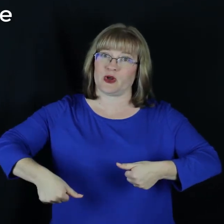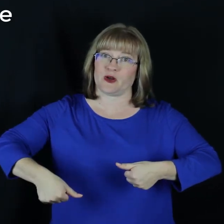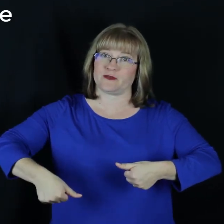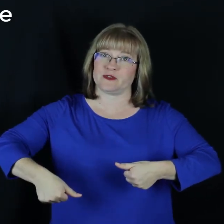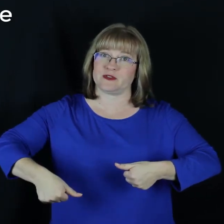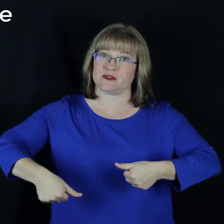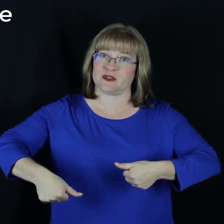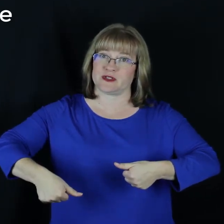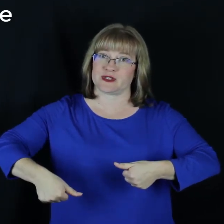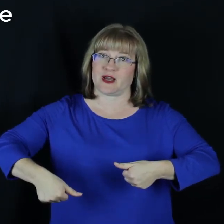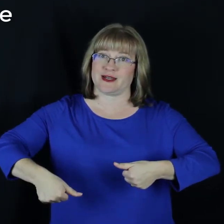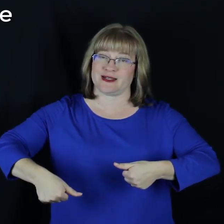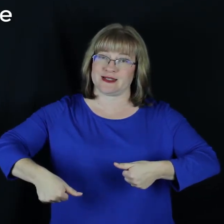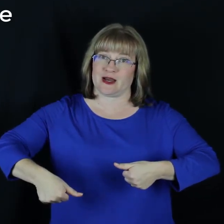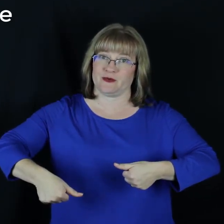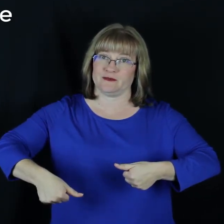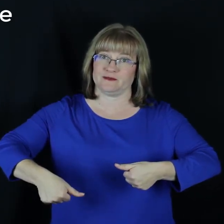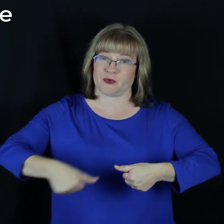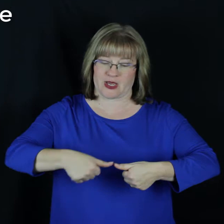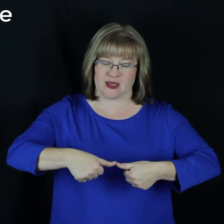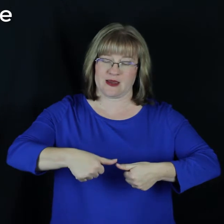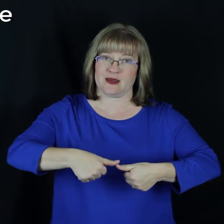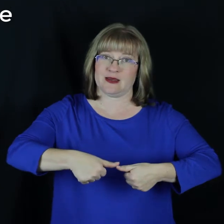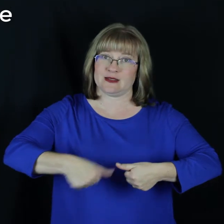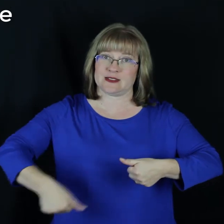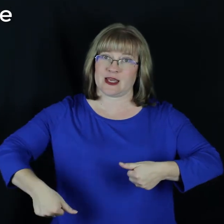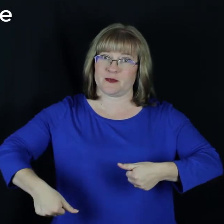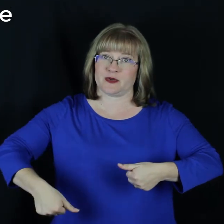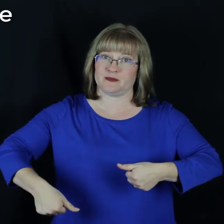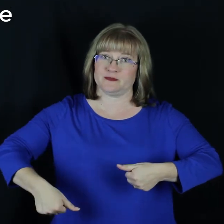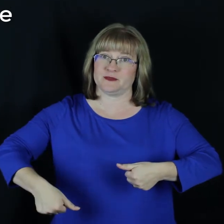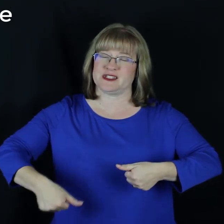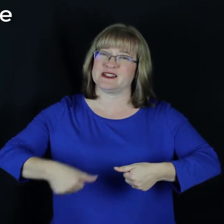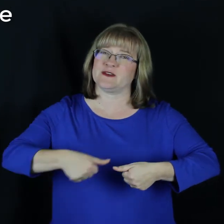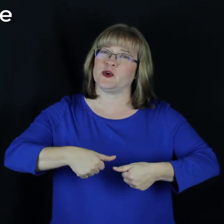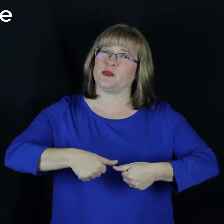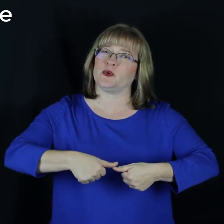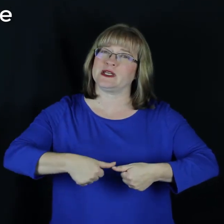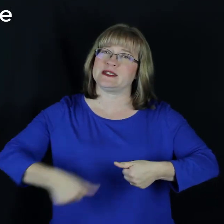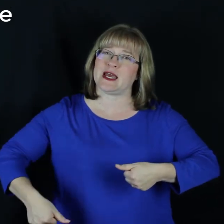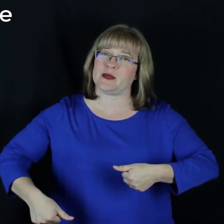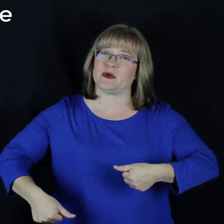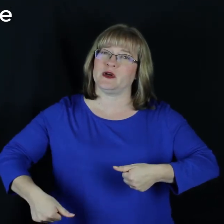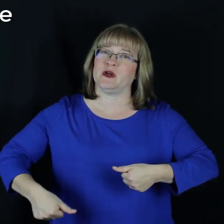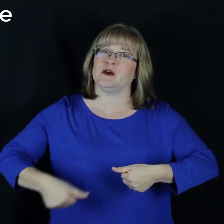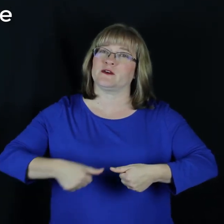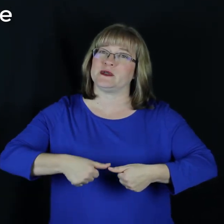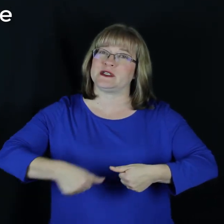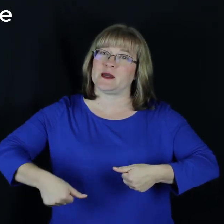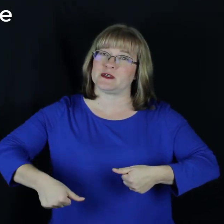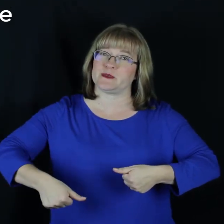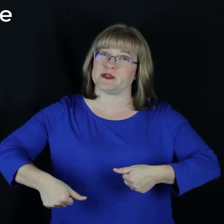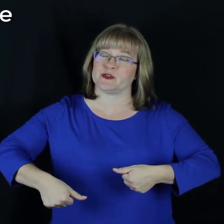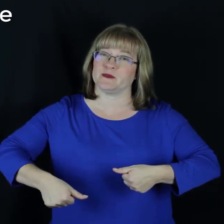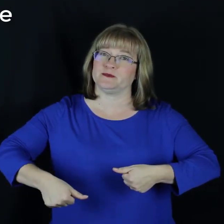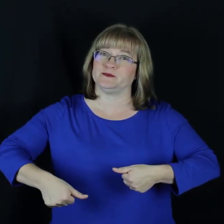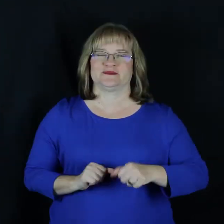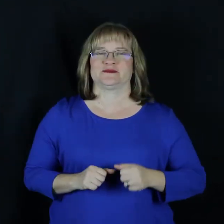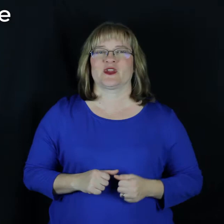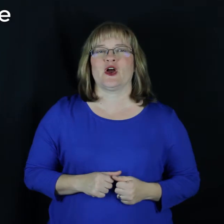off to the side and down, okay? Tape. It's as if you're pulling tape from a tape dispenser.